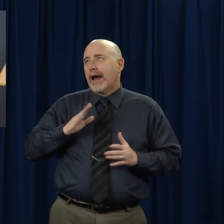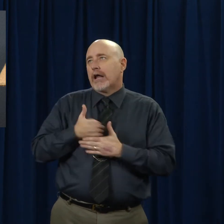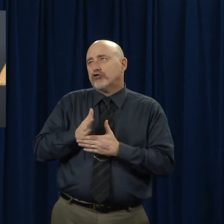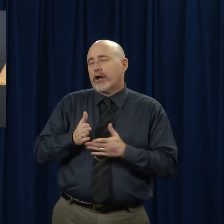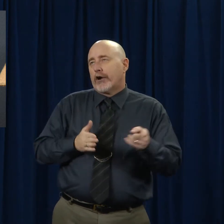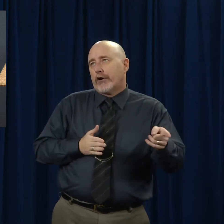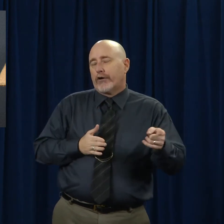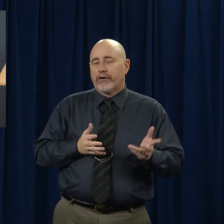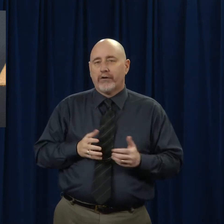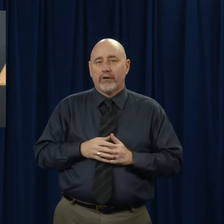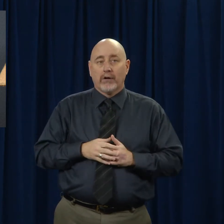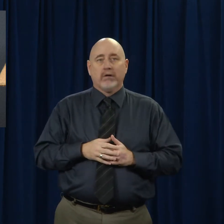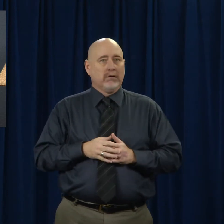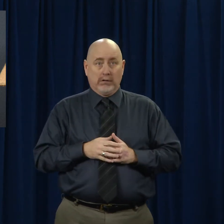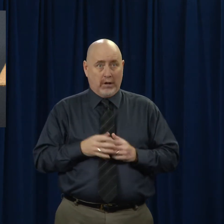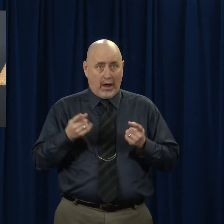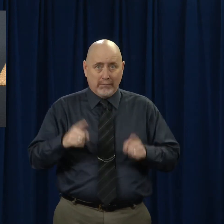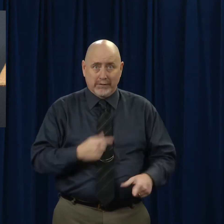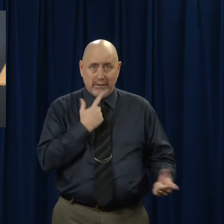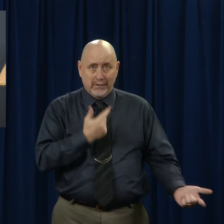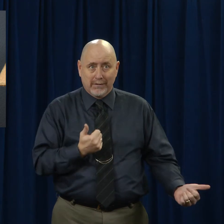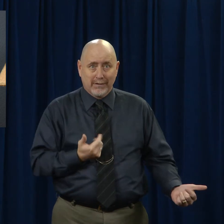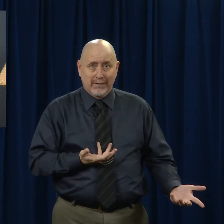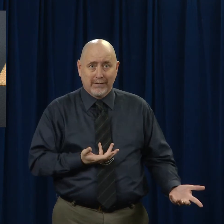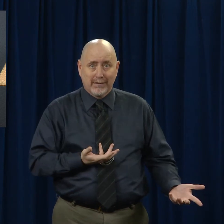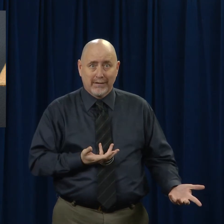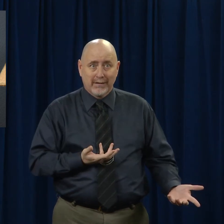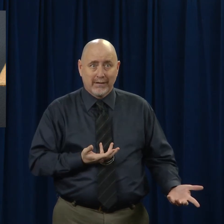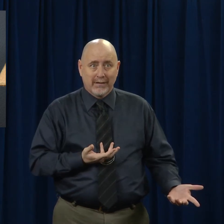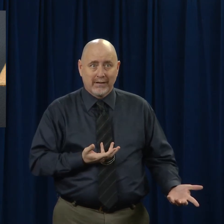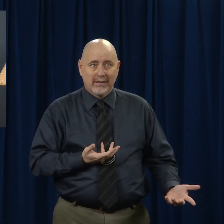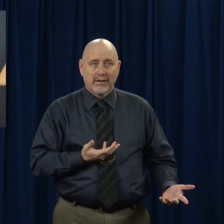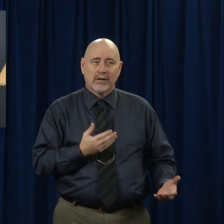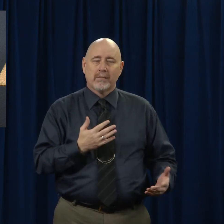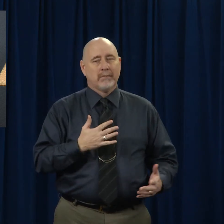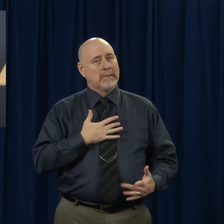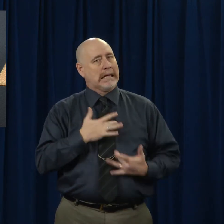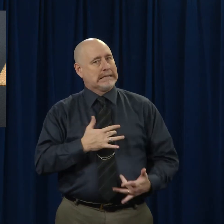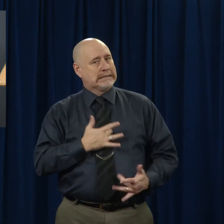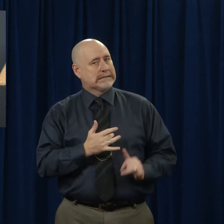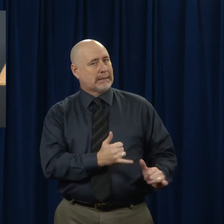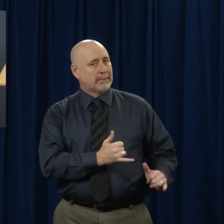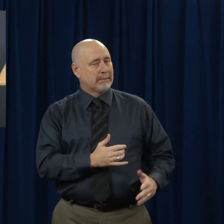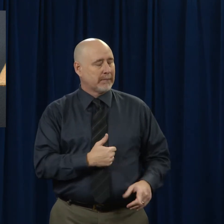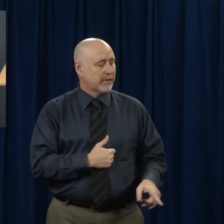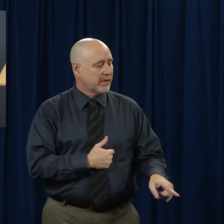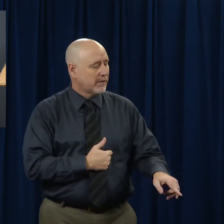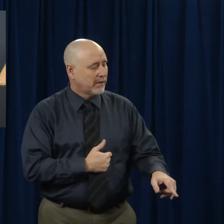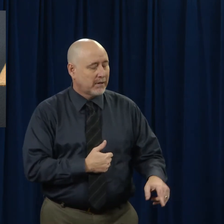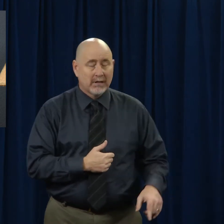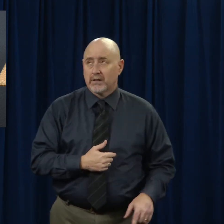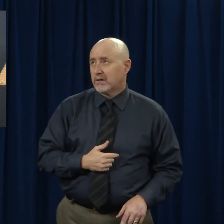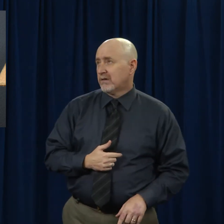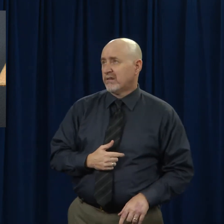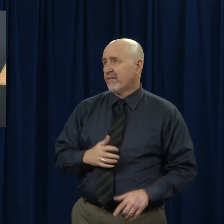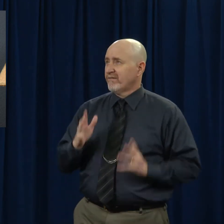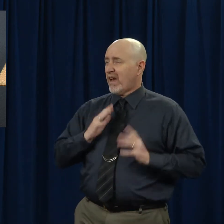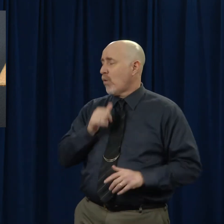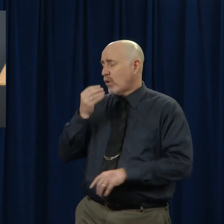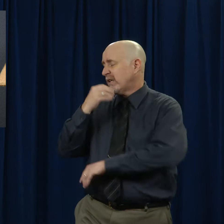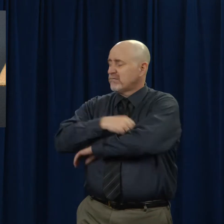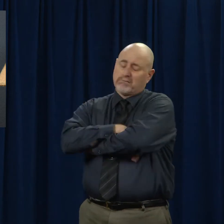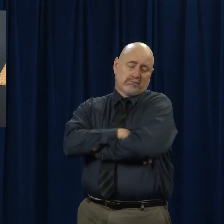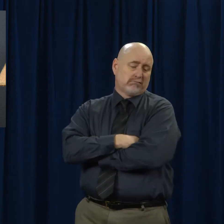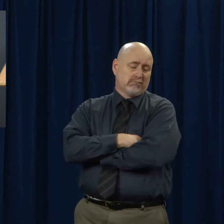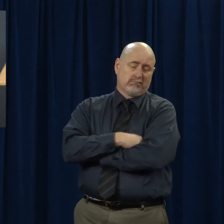want to share, I'll share. But that wasn't her response at all. She probably has more of my genes, and she said, well, I just won't